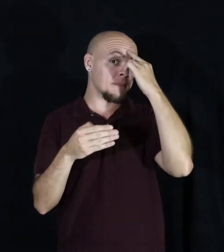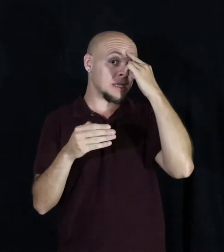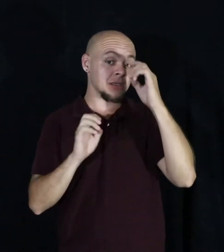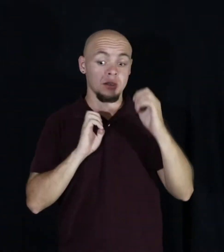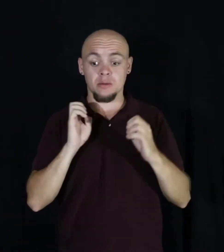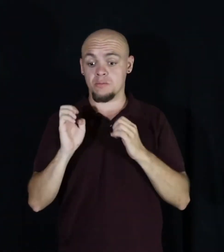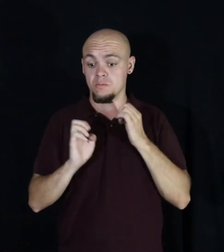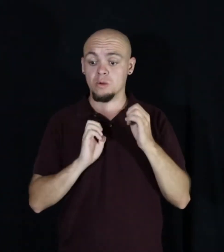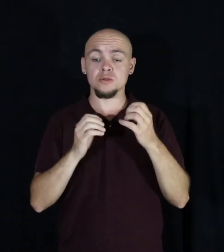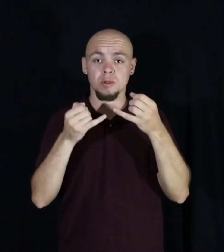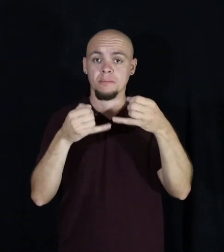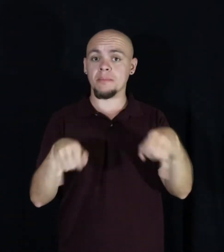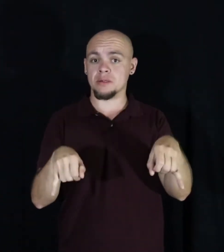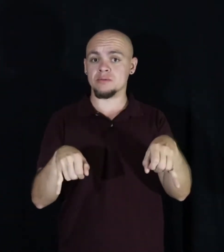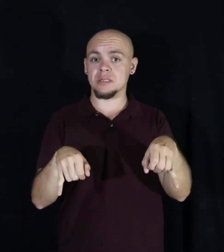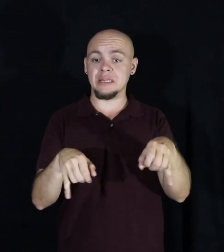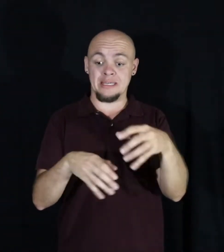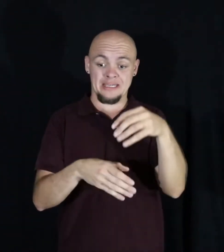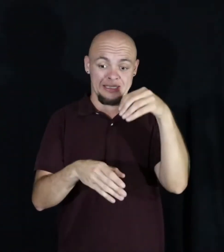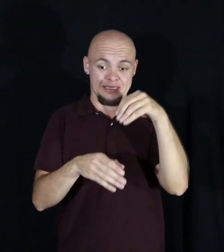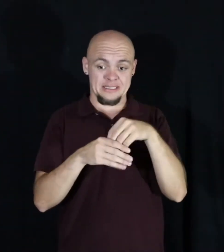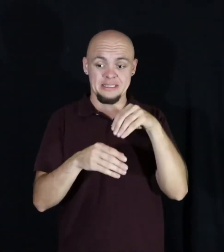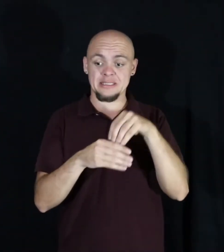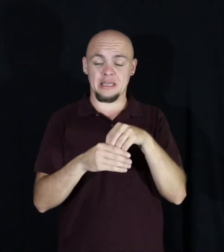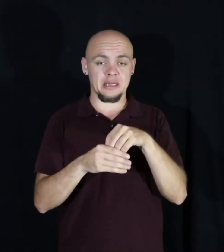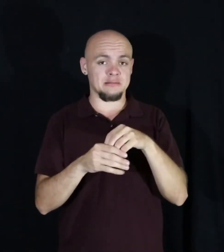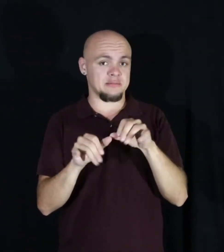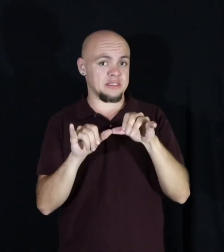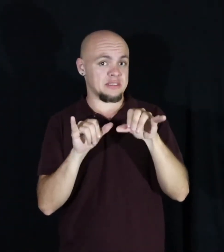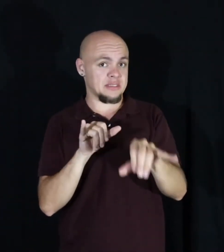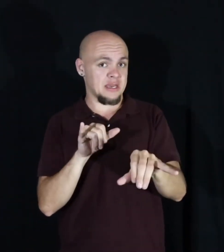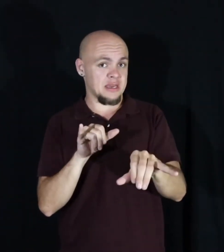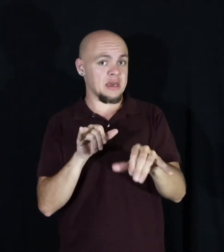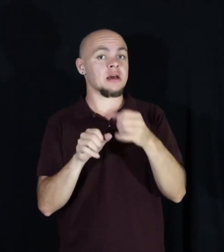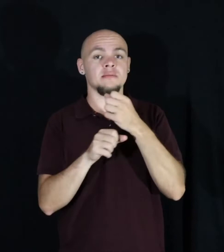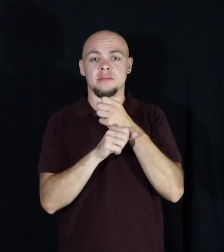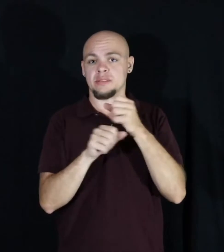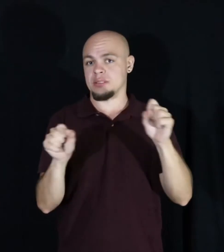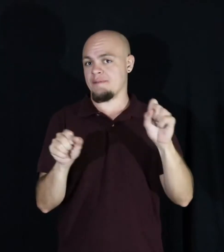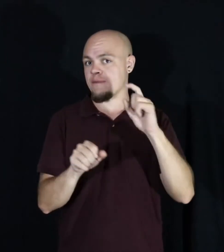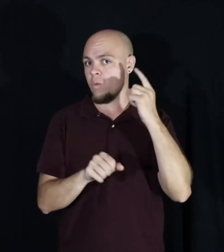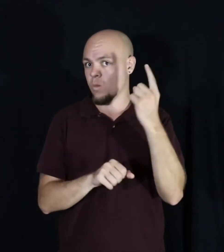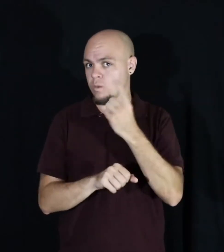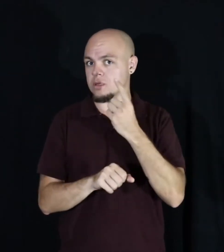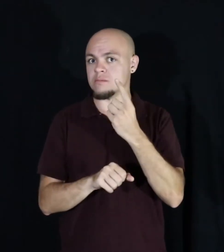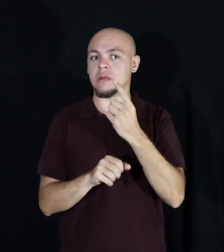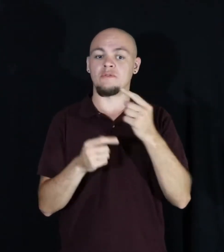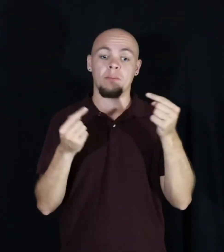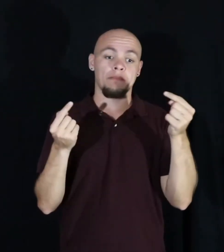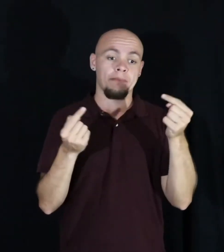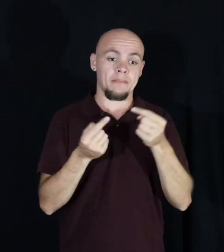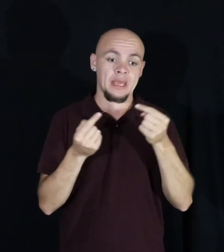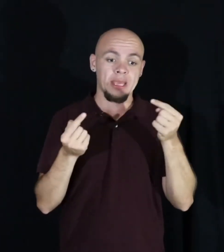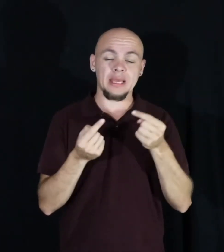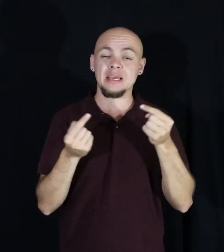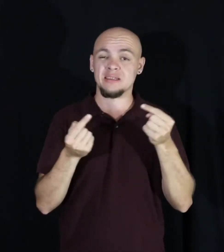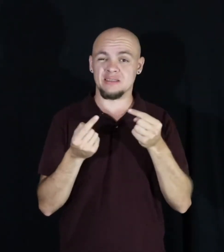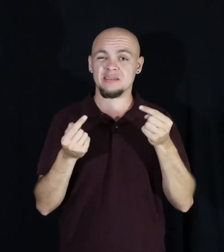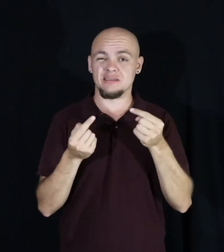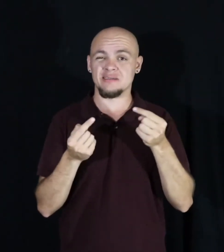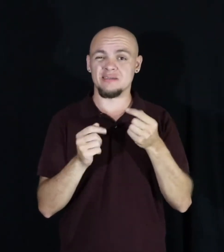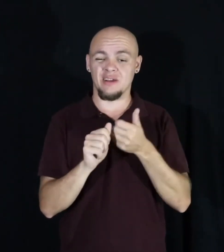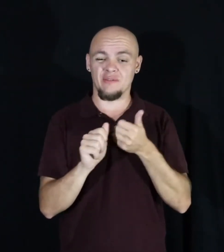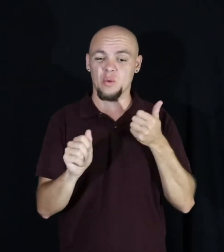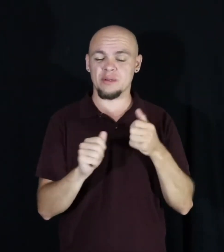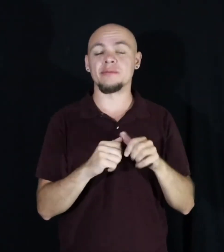boundaries. Stay inside those boundaries and you will always be safe. Safe from pain. Most